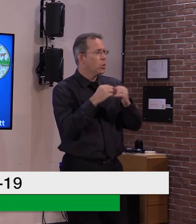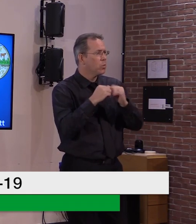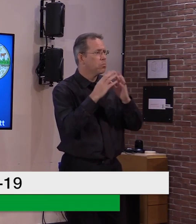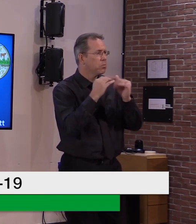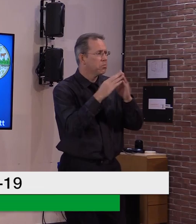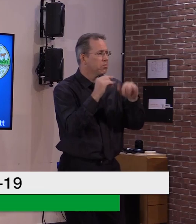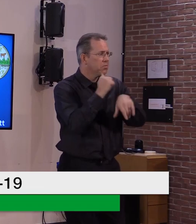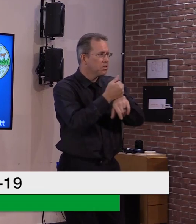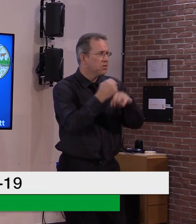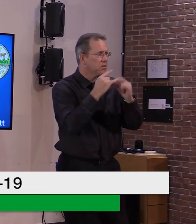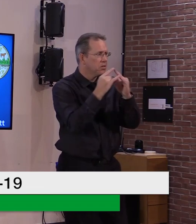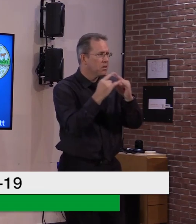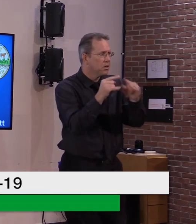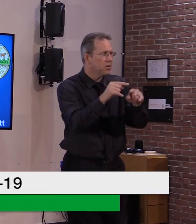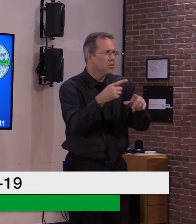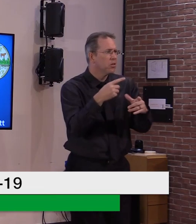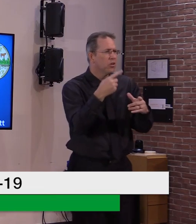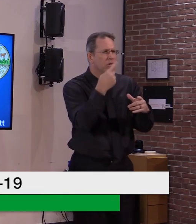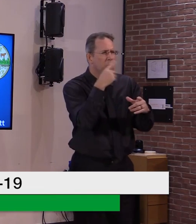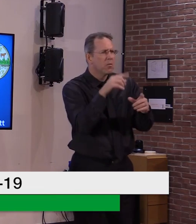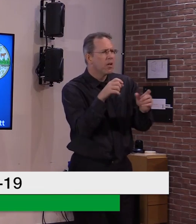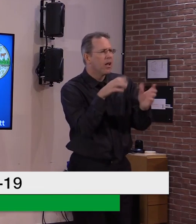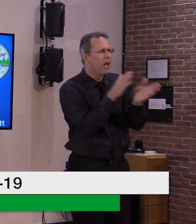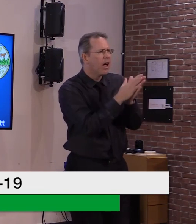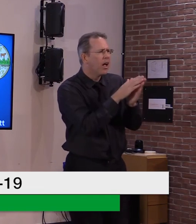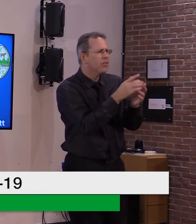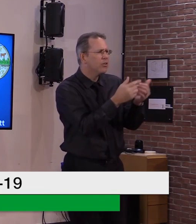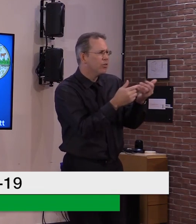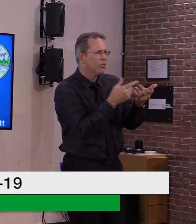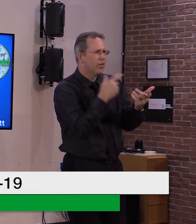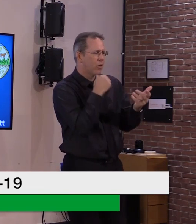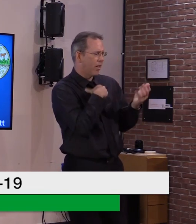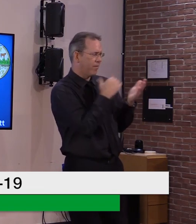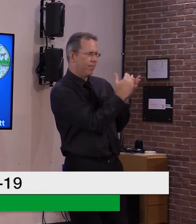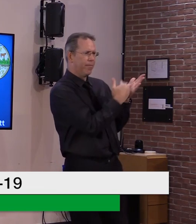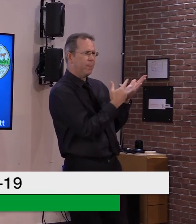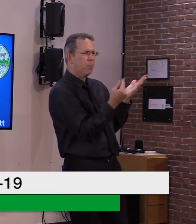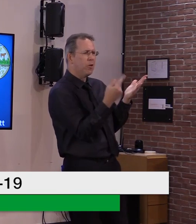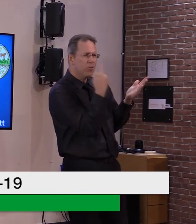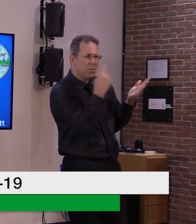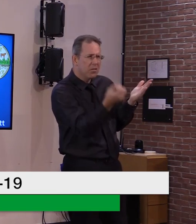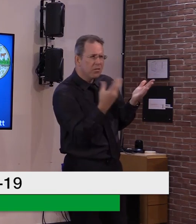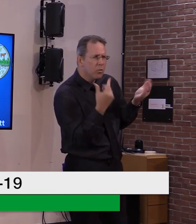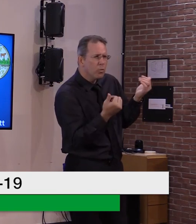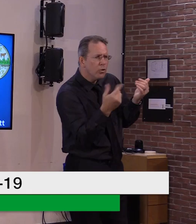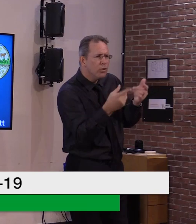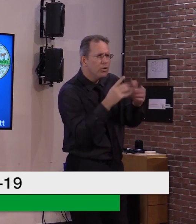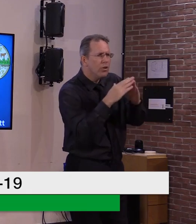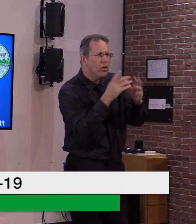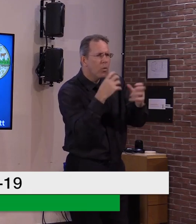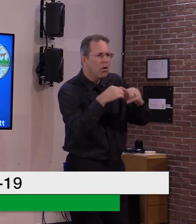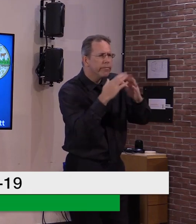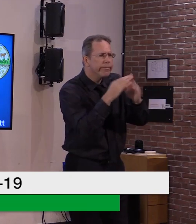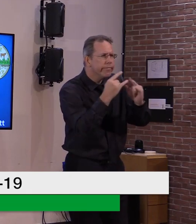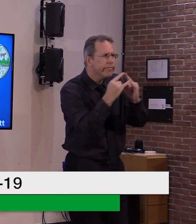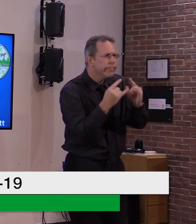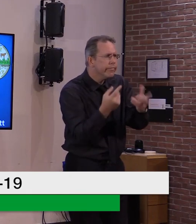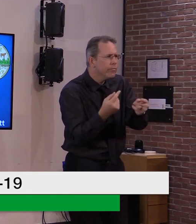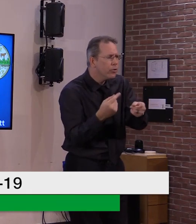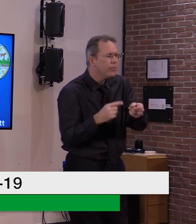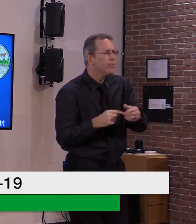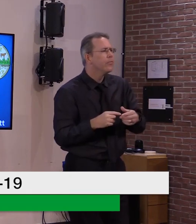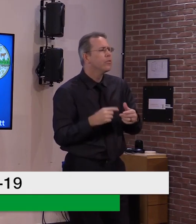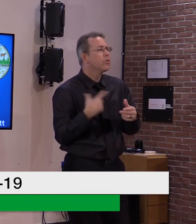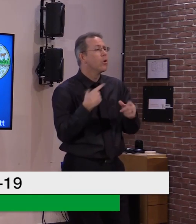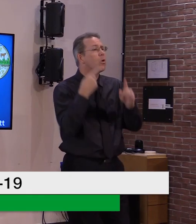i don't have them sitting in front of me and then we're on track to roll out the total 14 sites by the end of